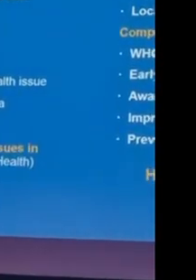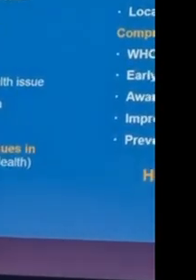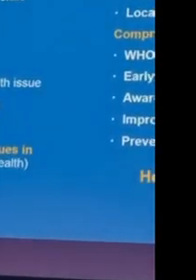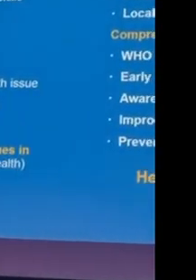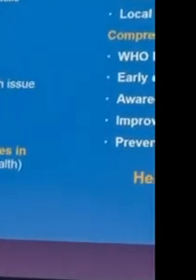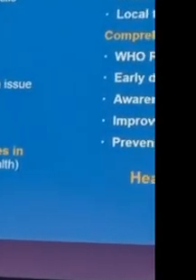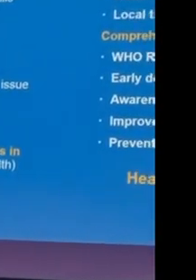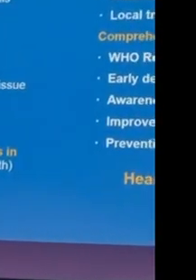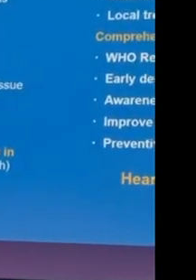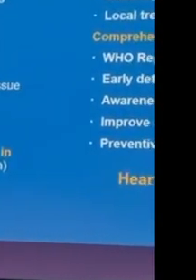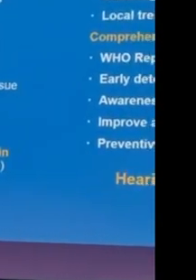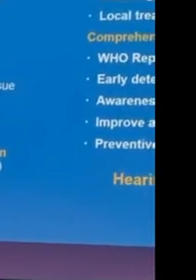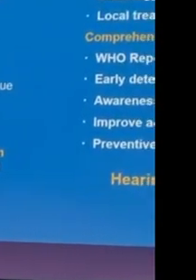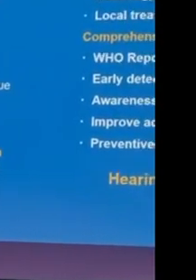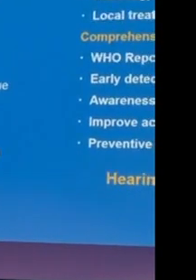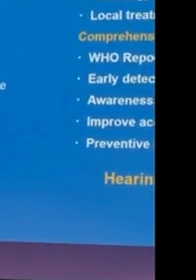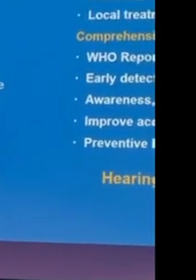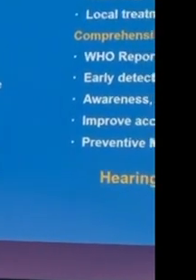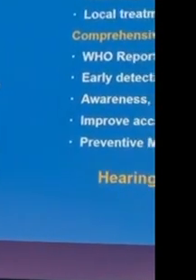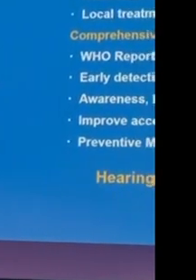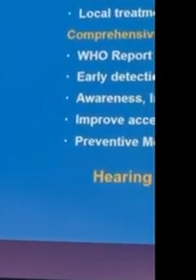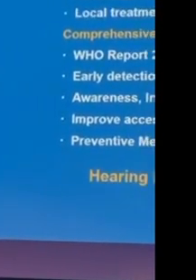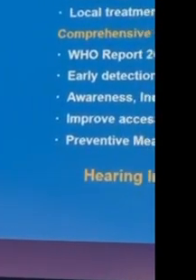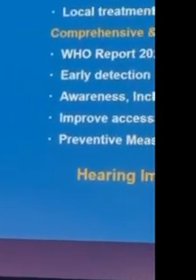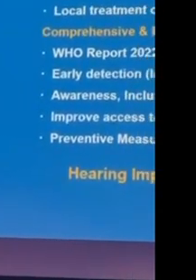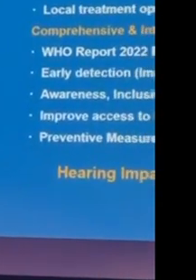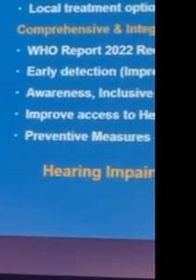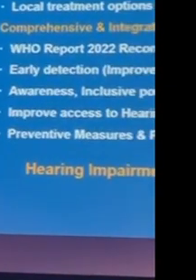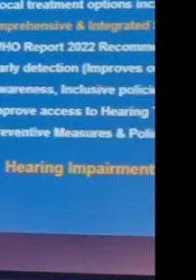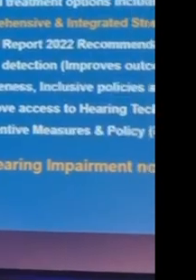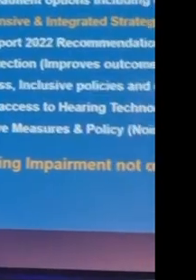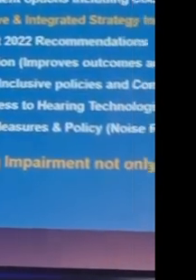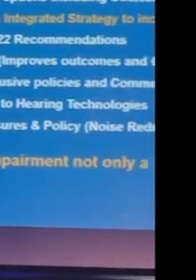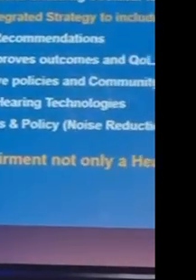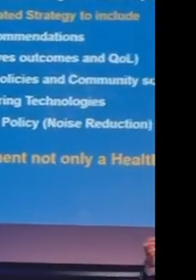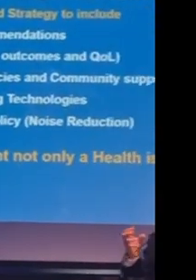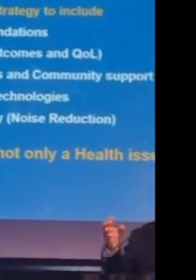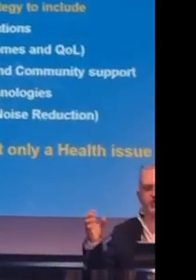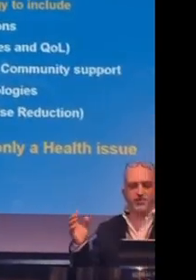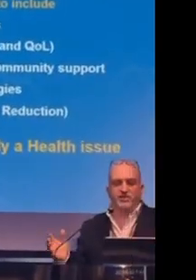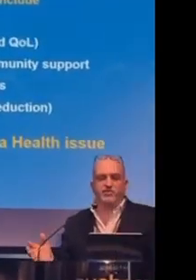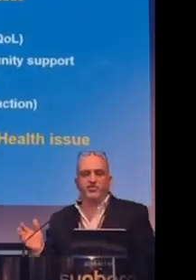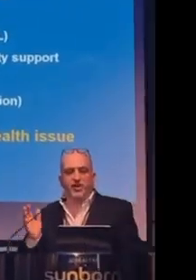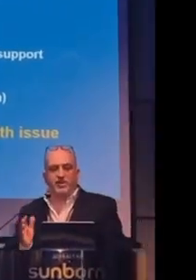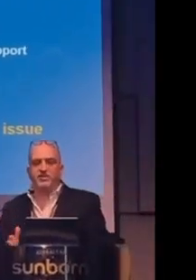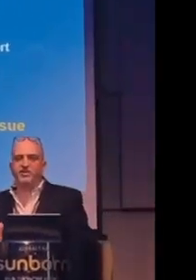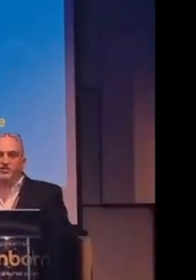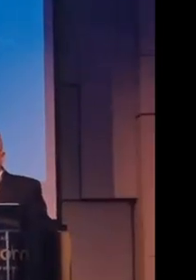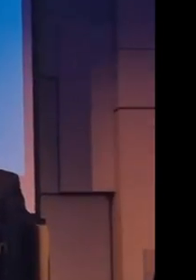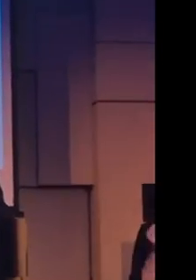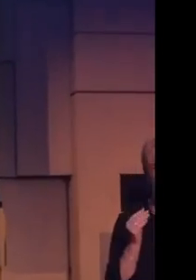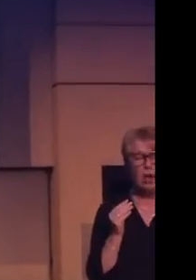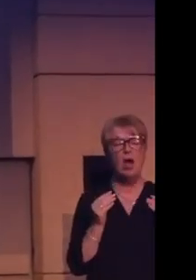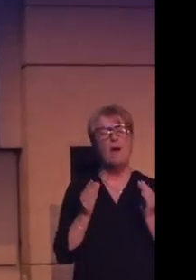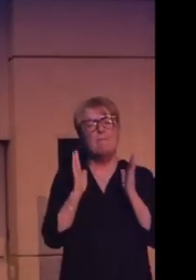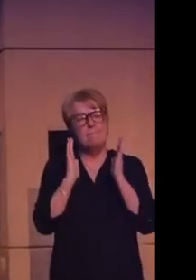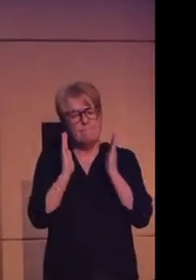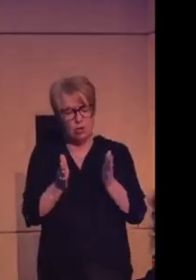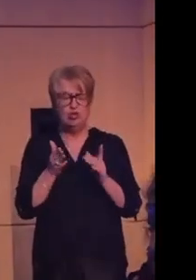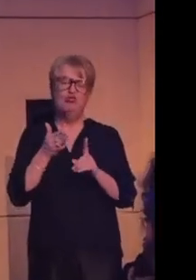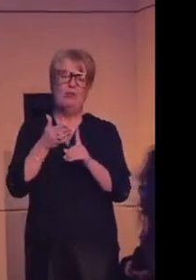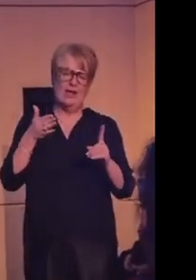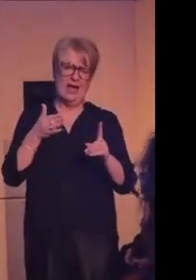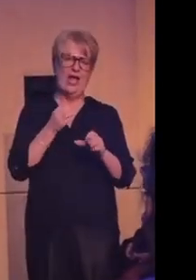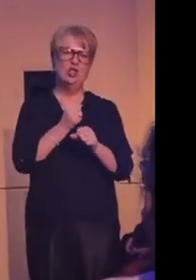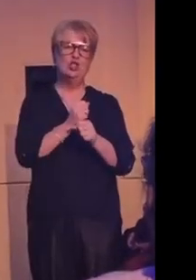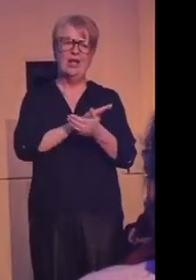an overall poor quality of life. We need to recognise the great strides that the GHA have undertaken